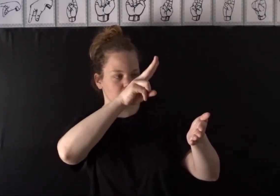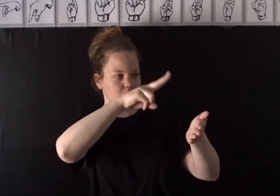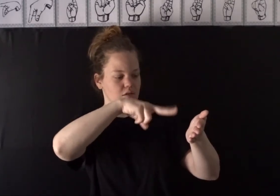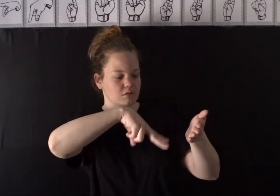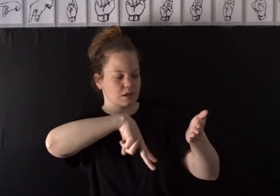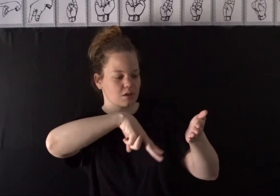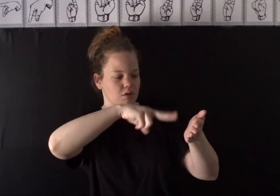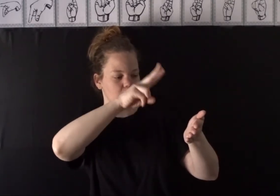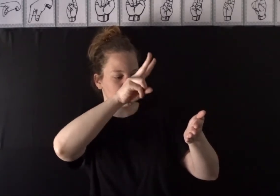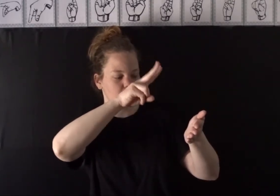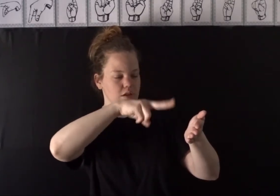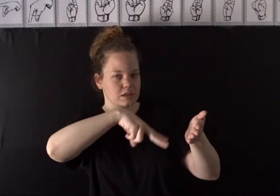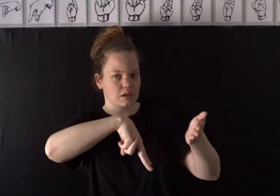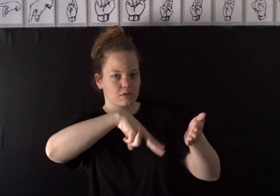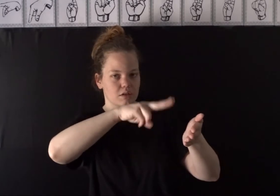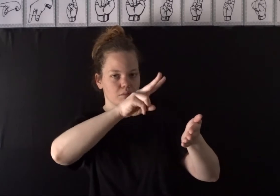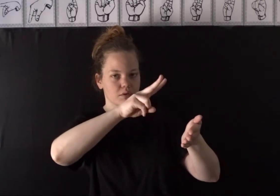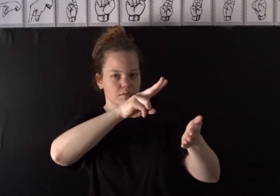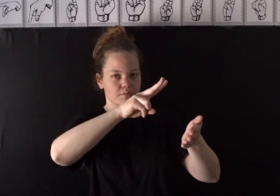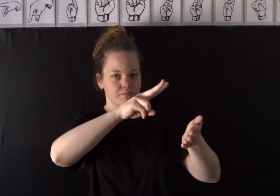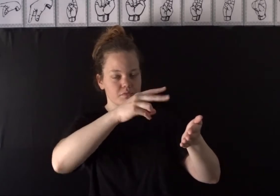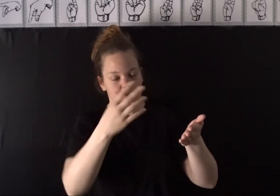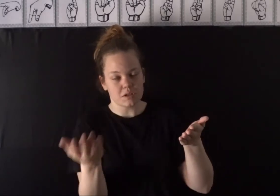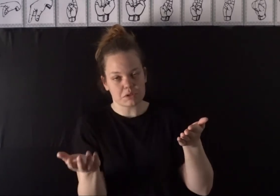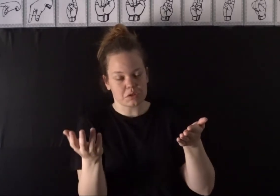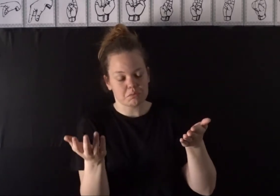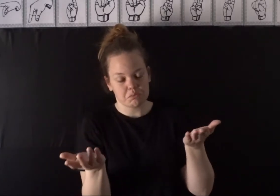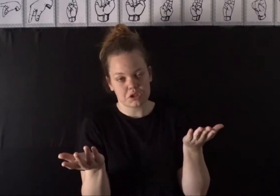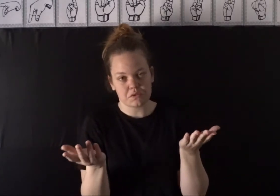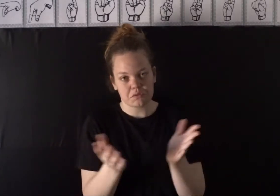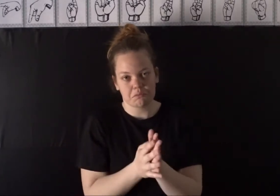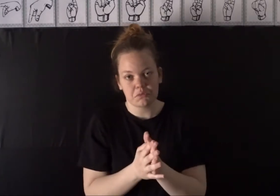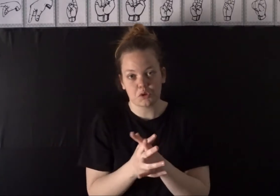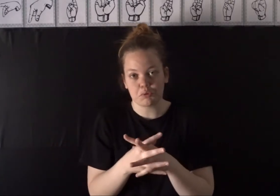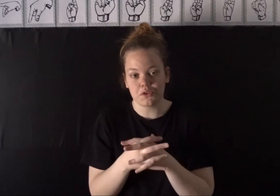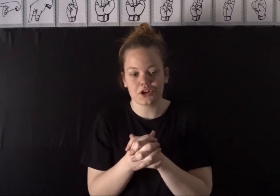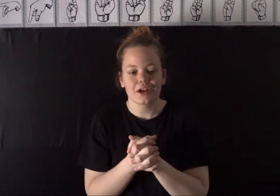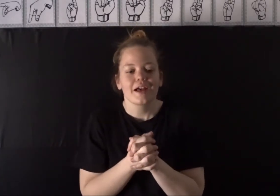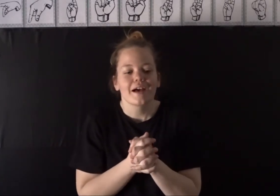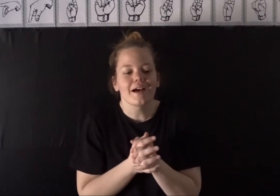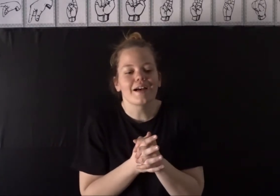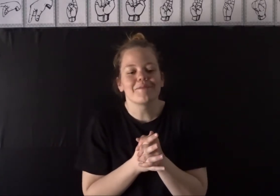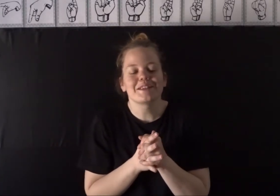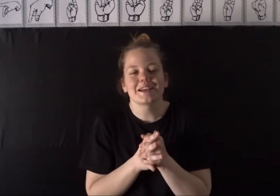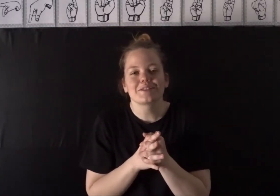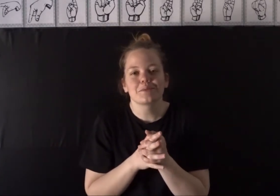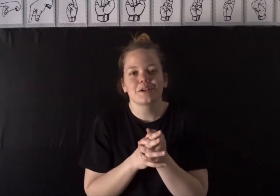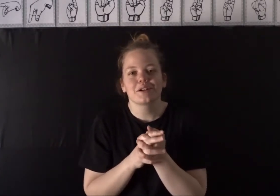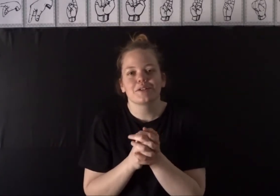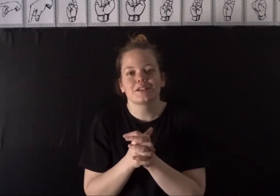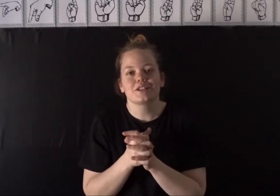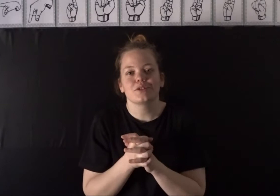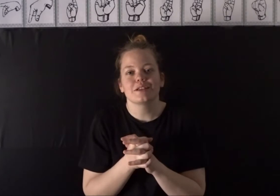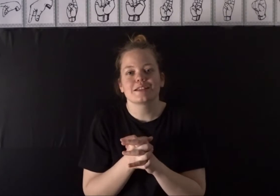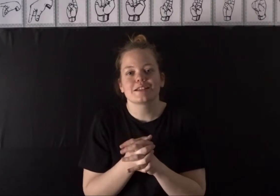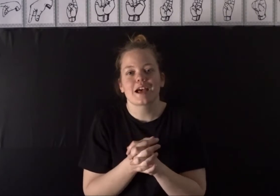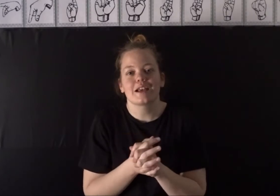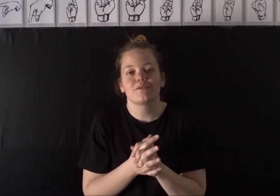go down, up, down, up. It's up to you, whichever you prefer. The next one we are going to do is the sign